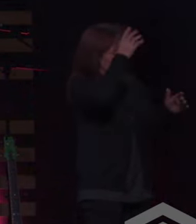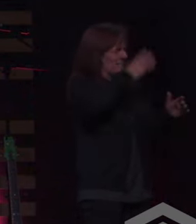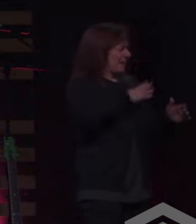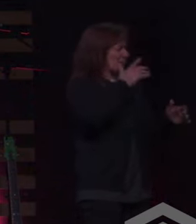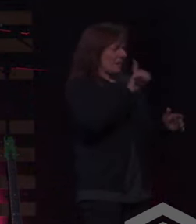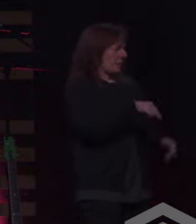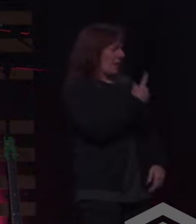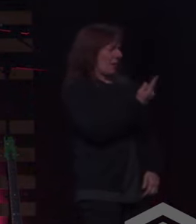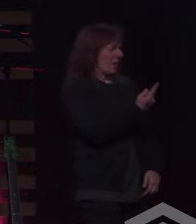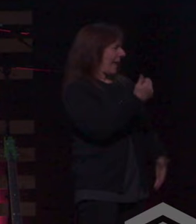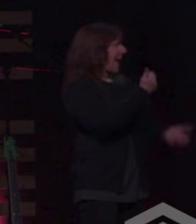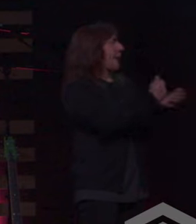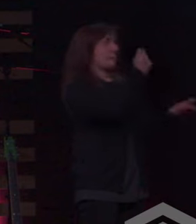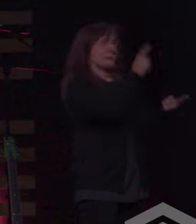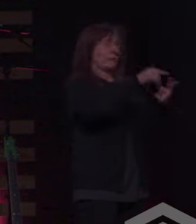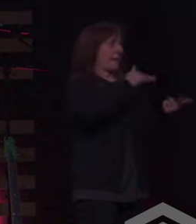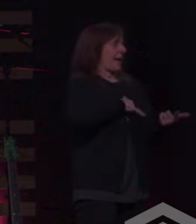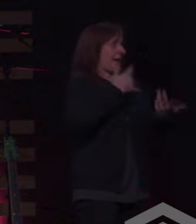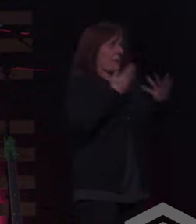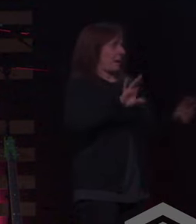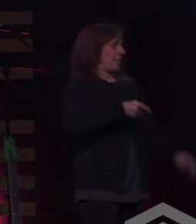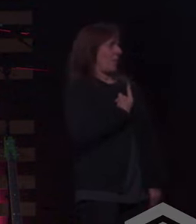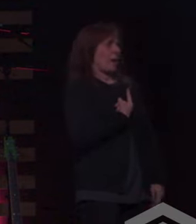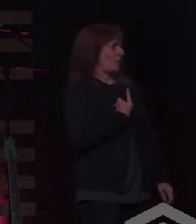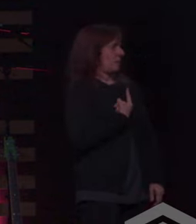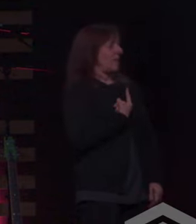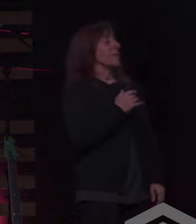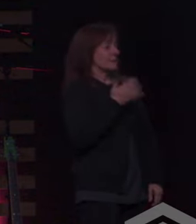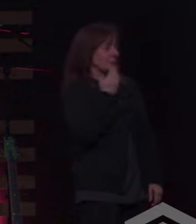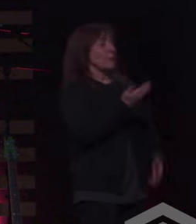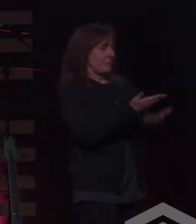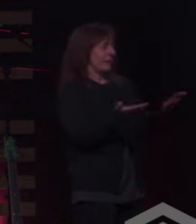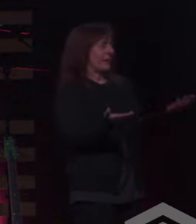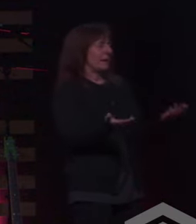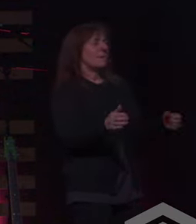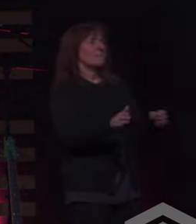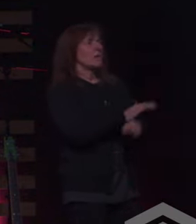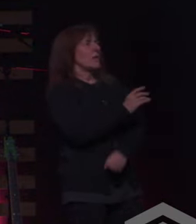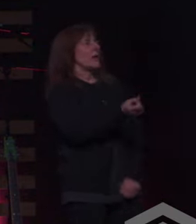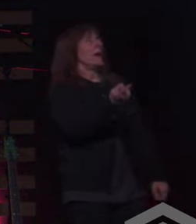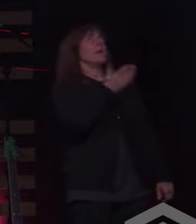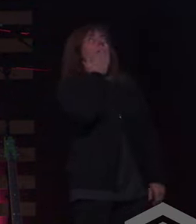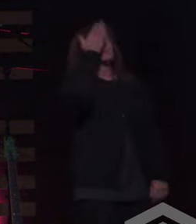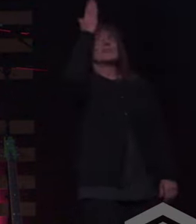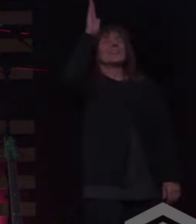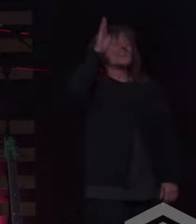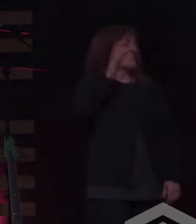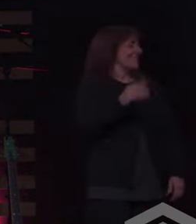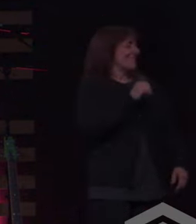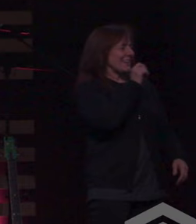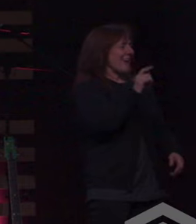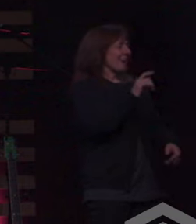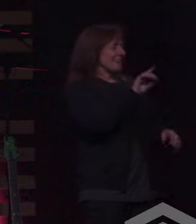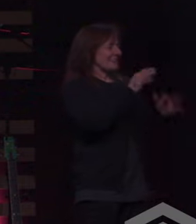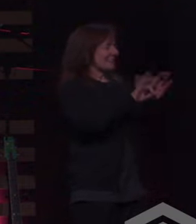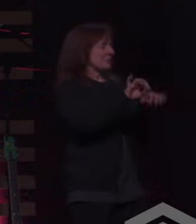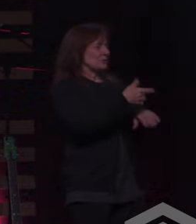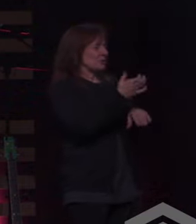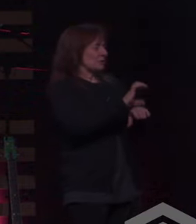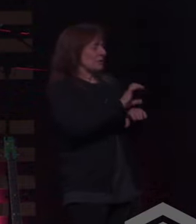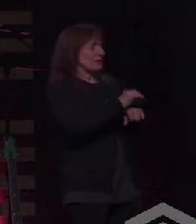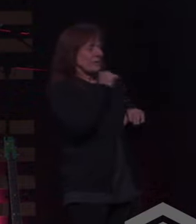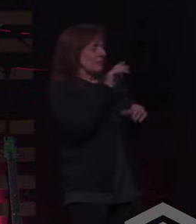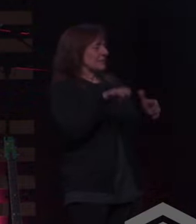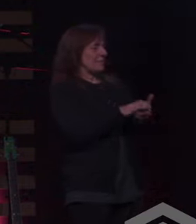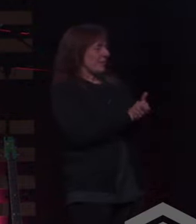not be alone. Amen to that. Like, that's a good thing. Y'all, there would not be a simple church here if I was not married. I'm just going